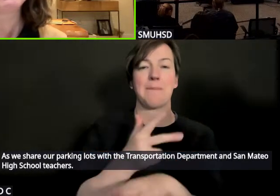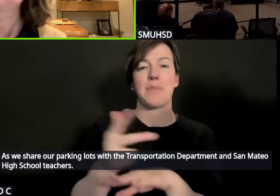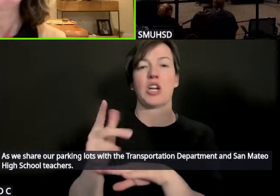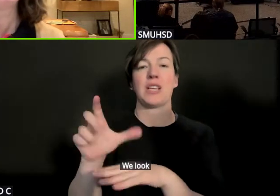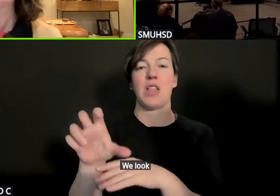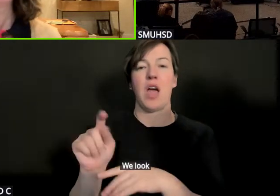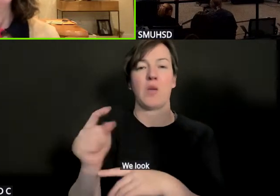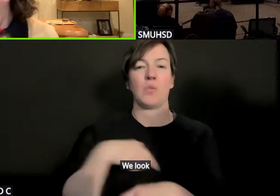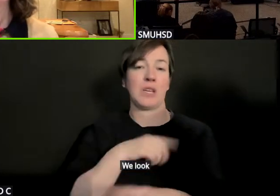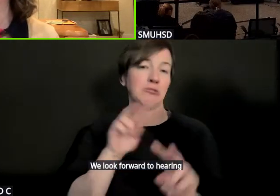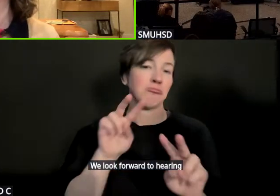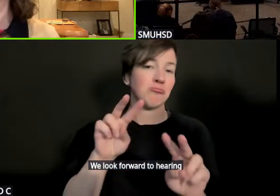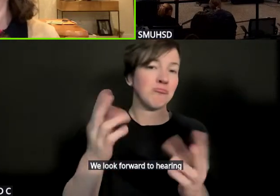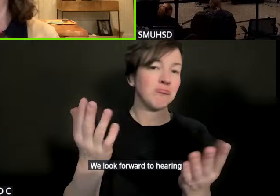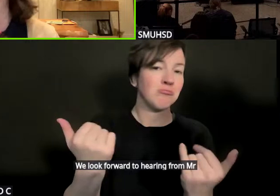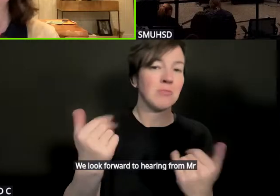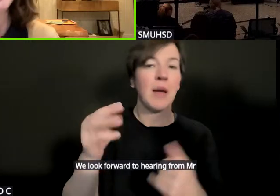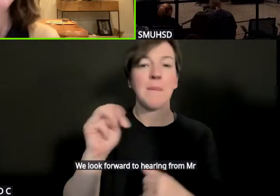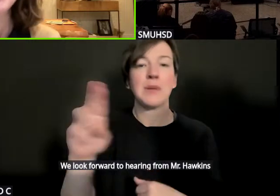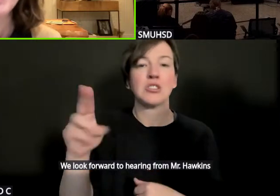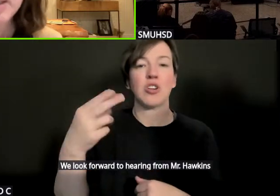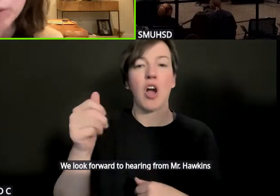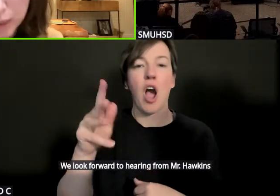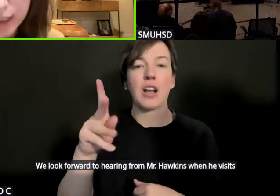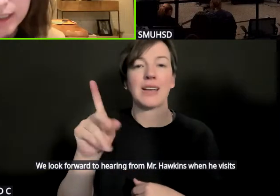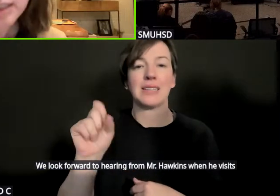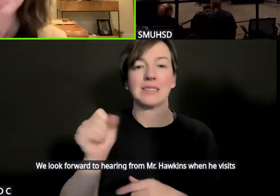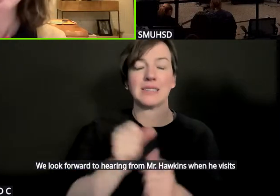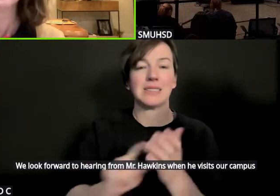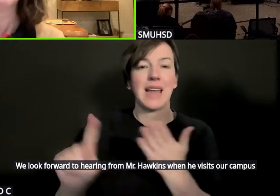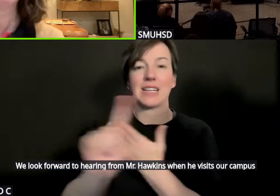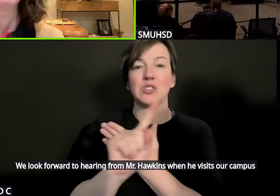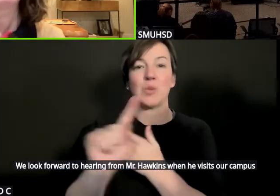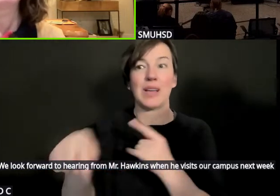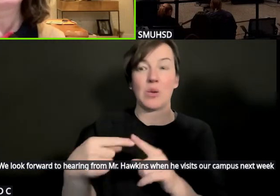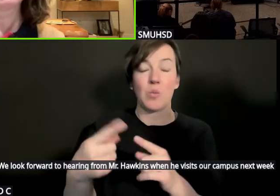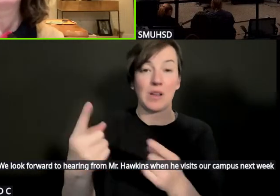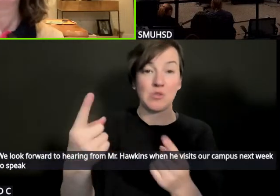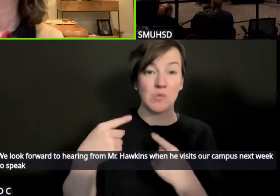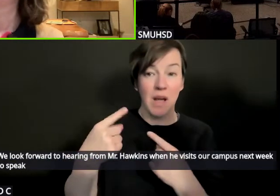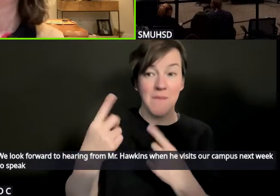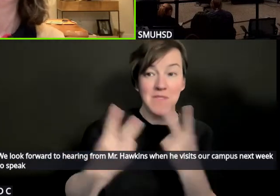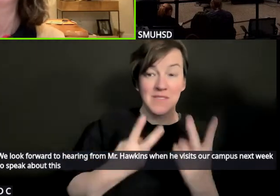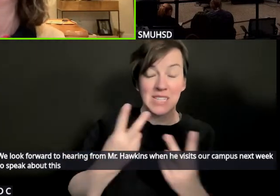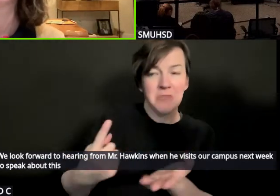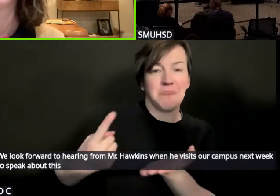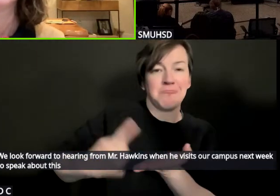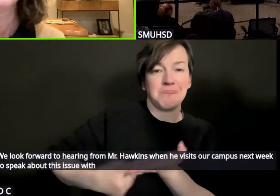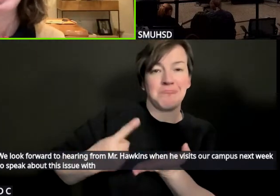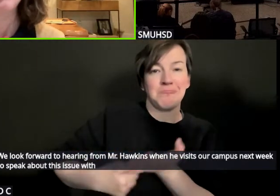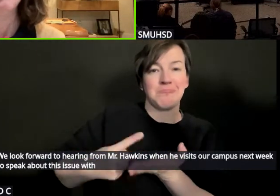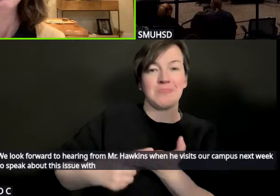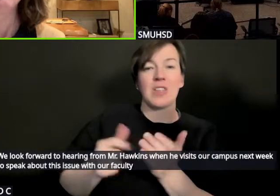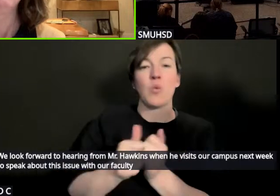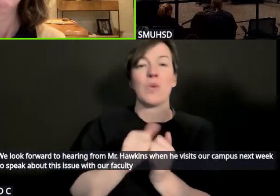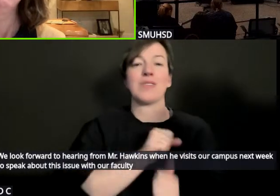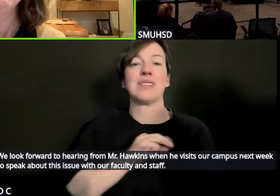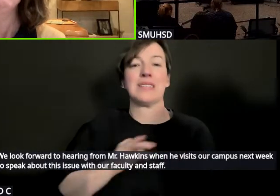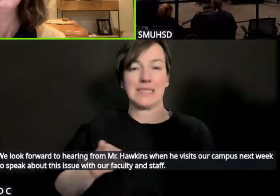to hearing from Mr. Hawkins when he visits our campus next week to speak about this issue with our faculty and